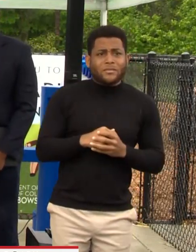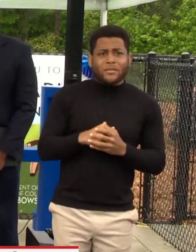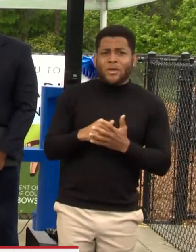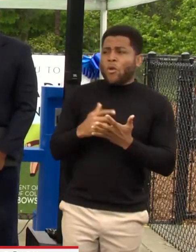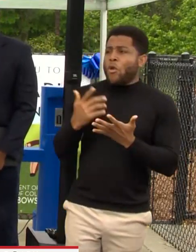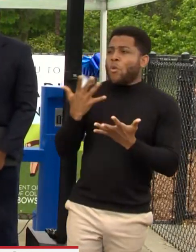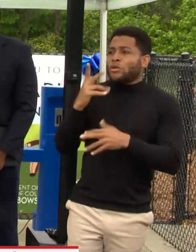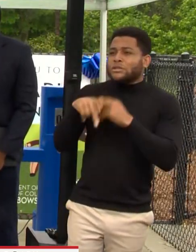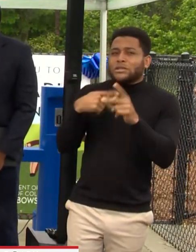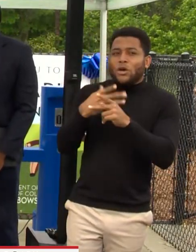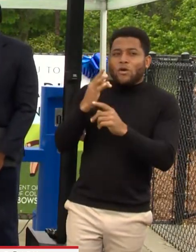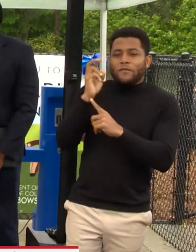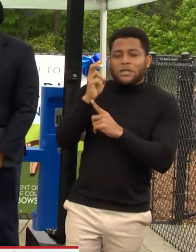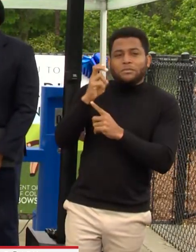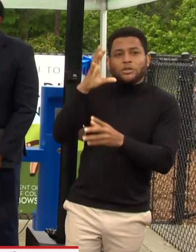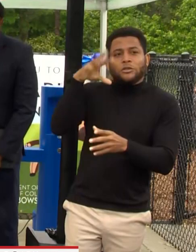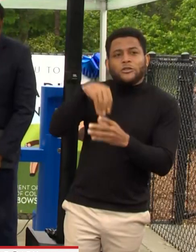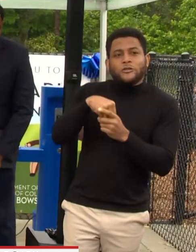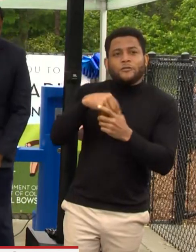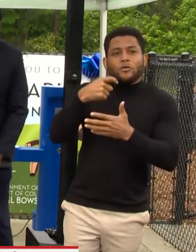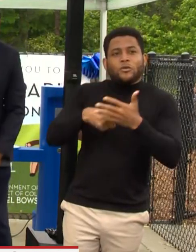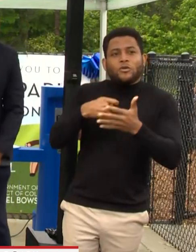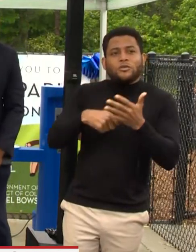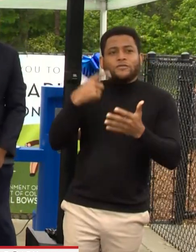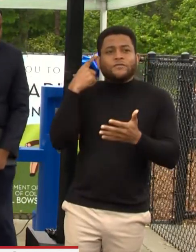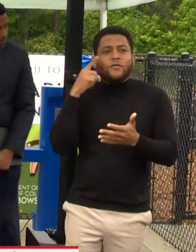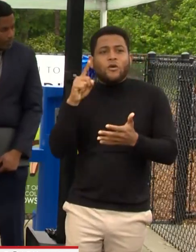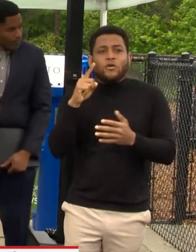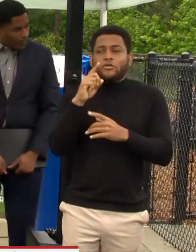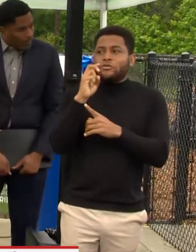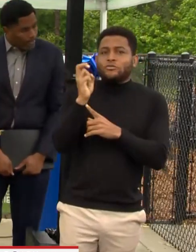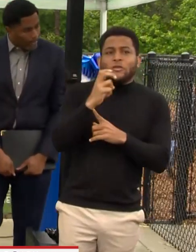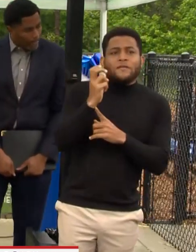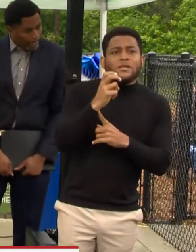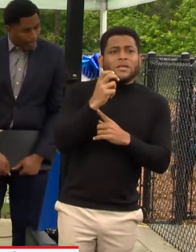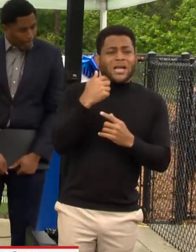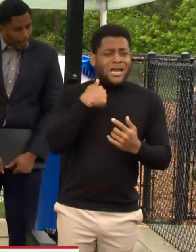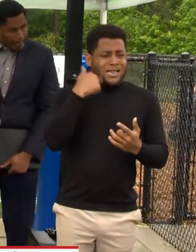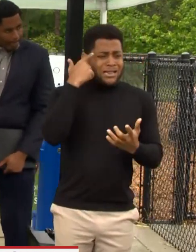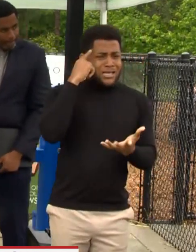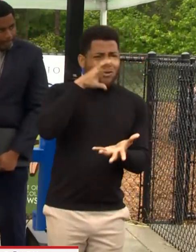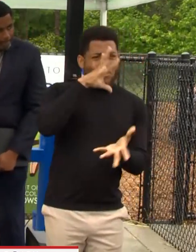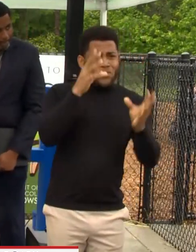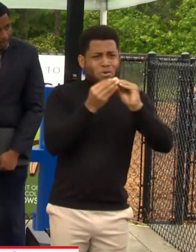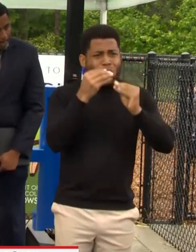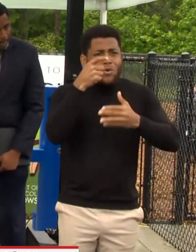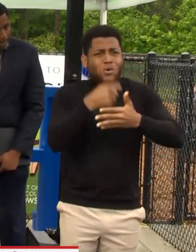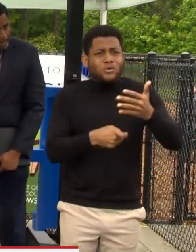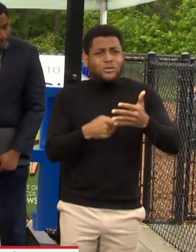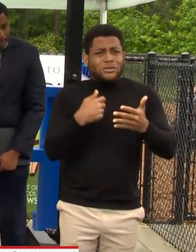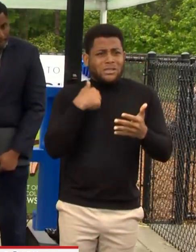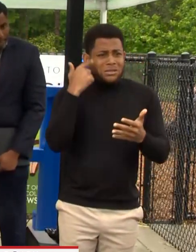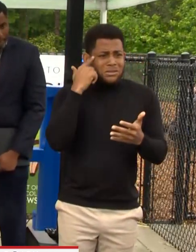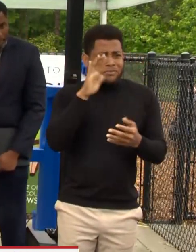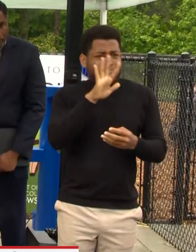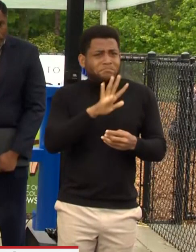here? I believe that the estimated costs are in the range of $5,000